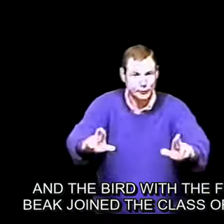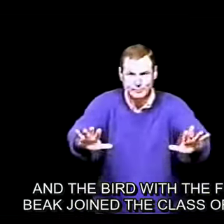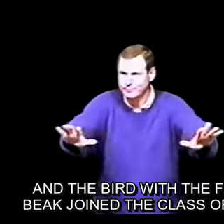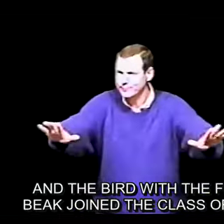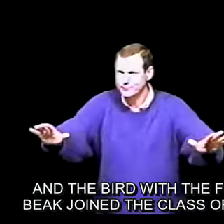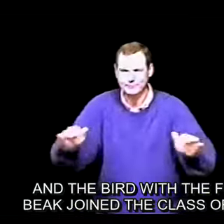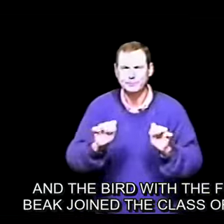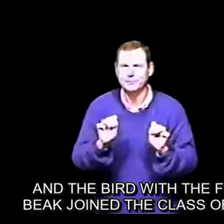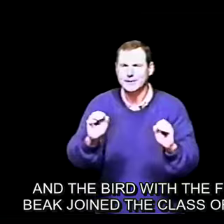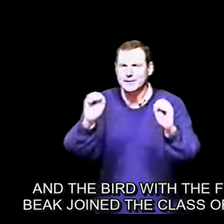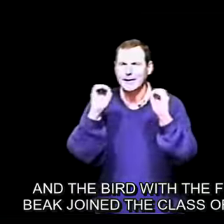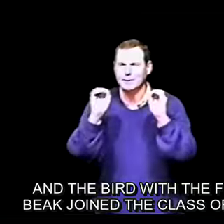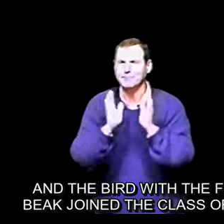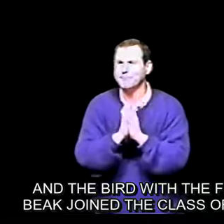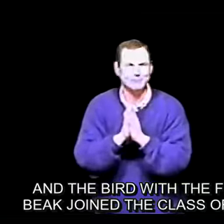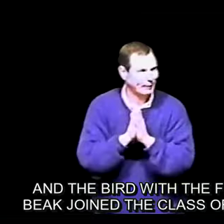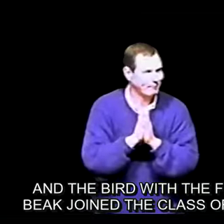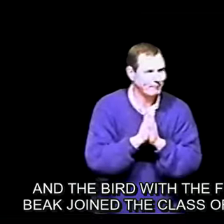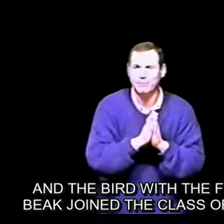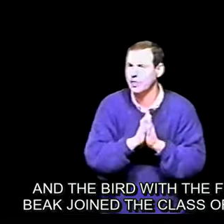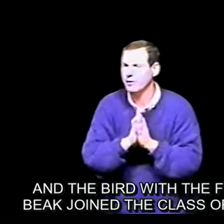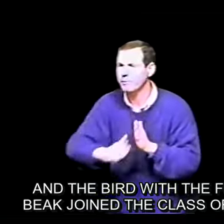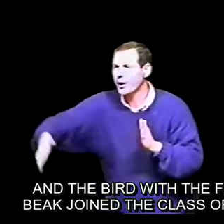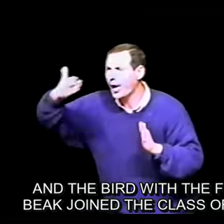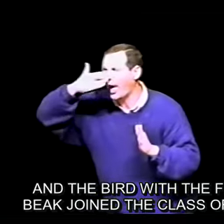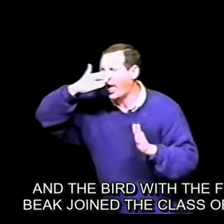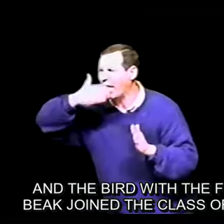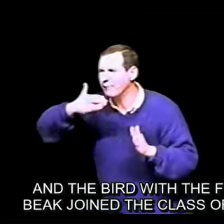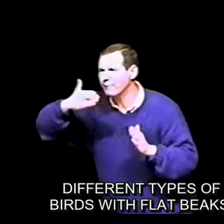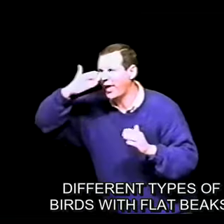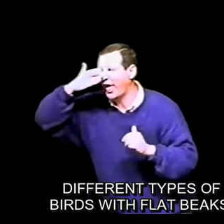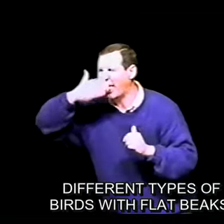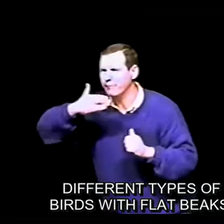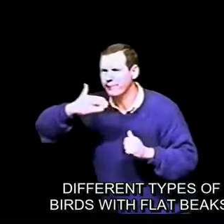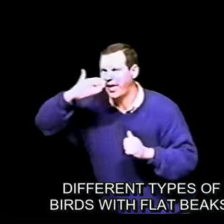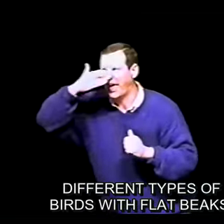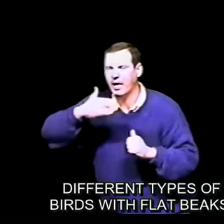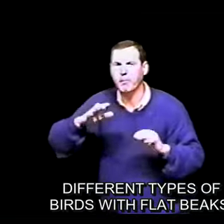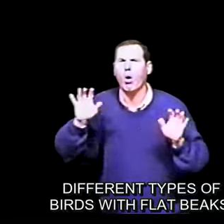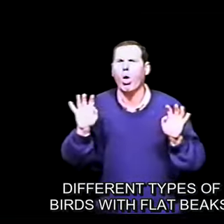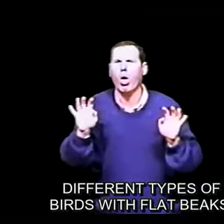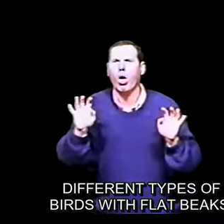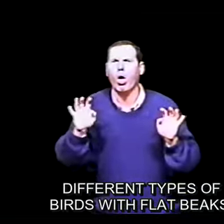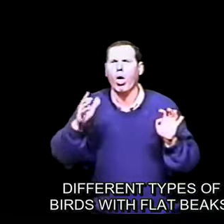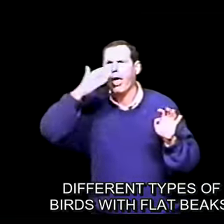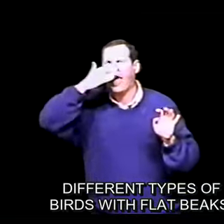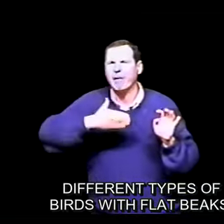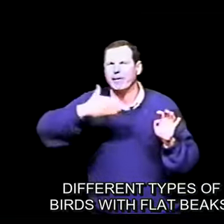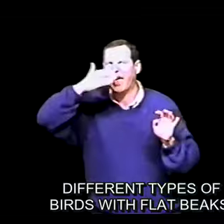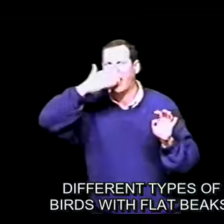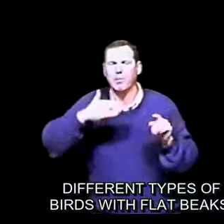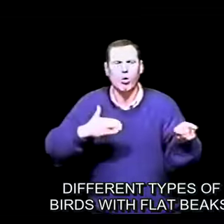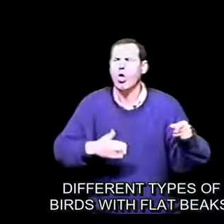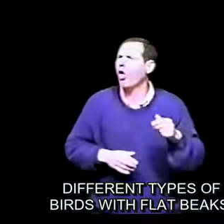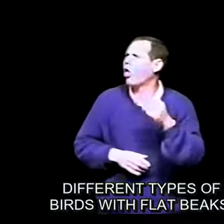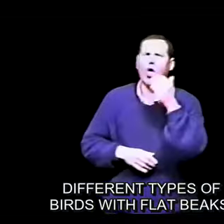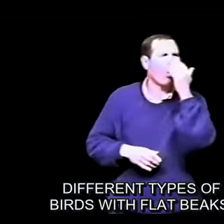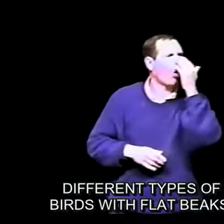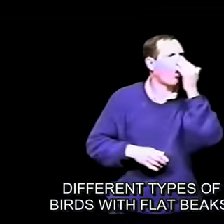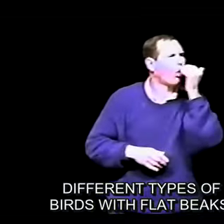bird with the flat beak joined the class of all different types of birds with flat beaks. And